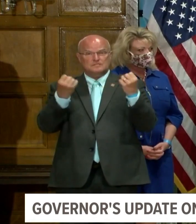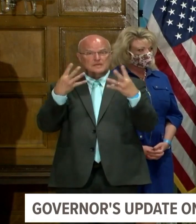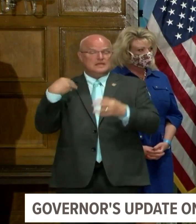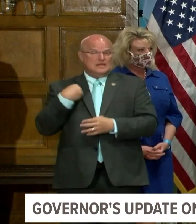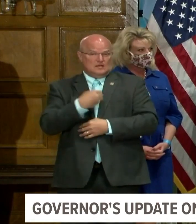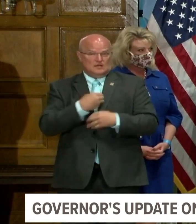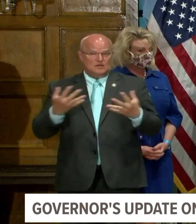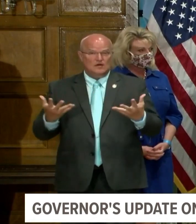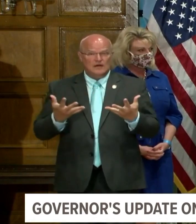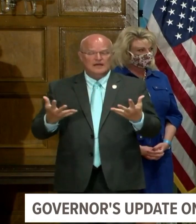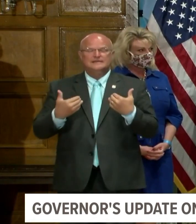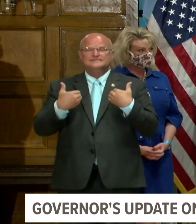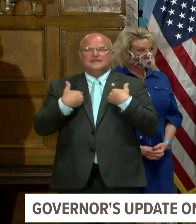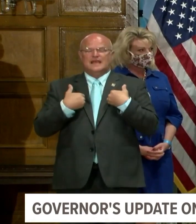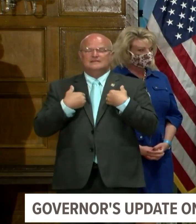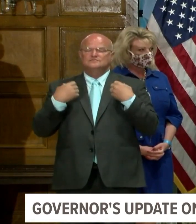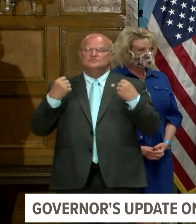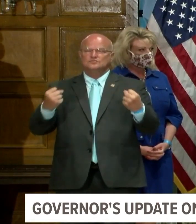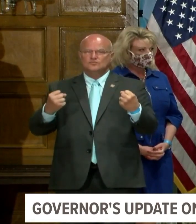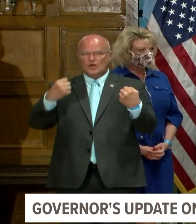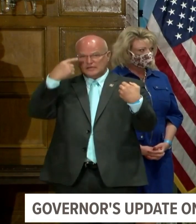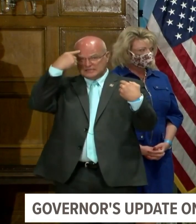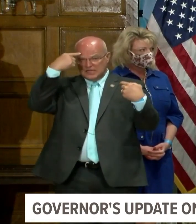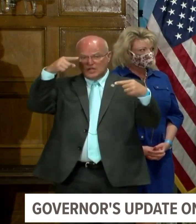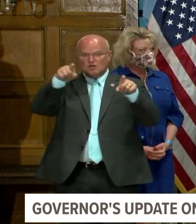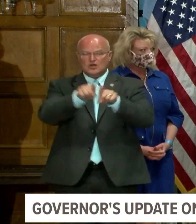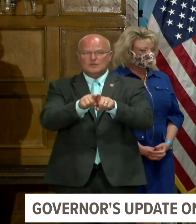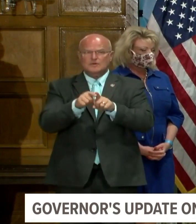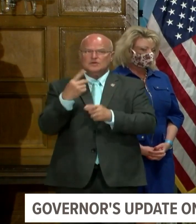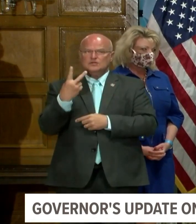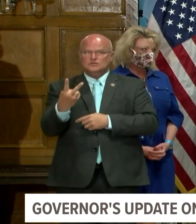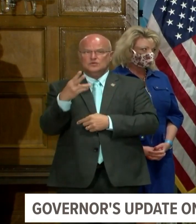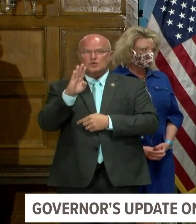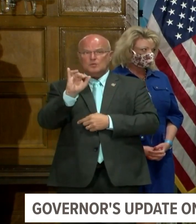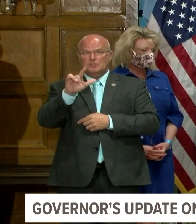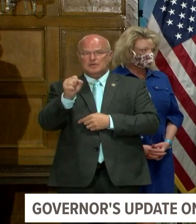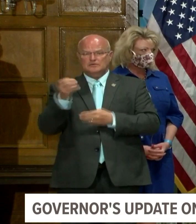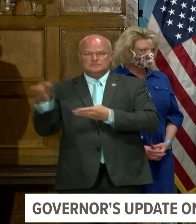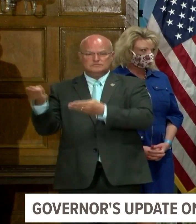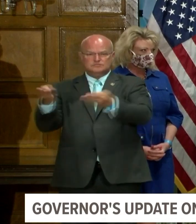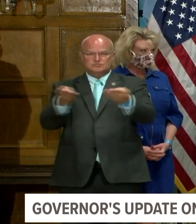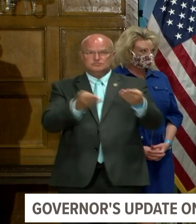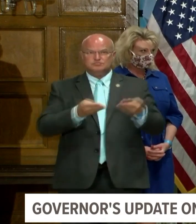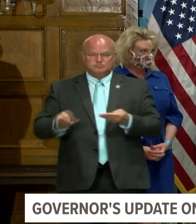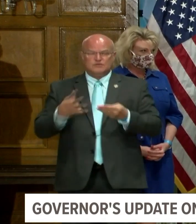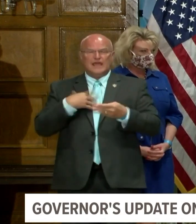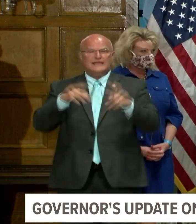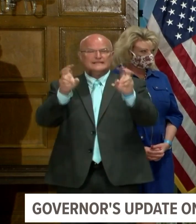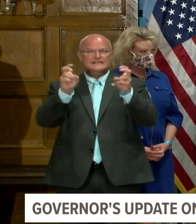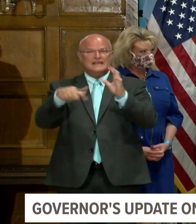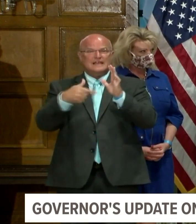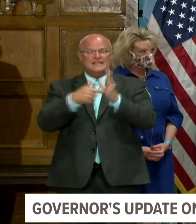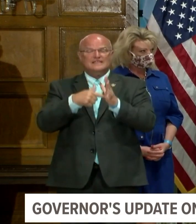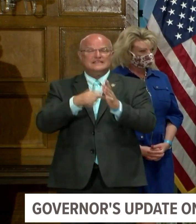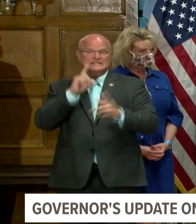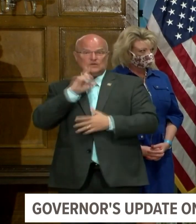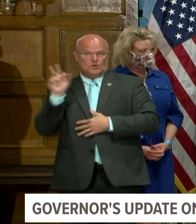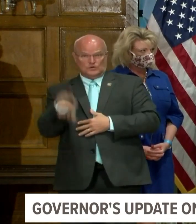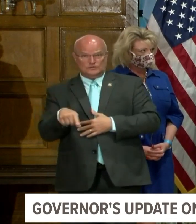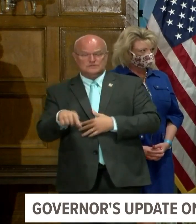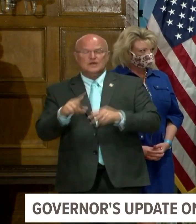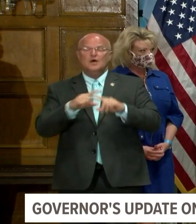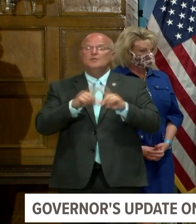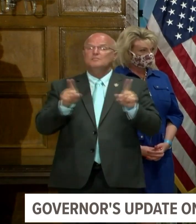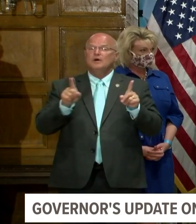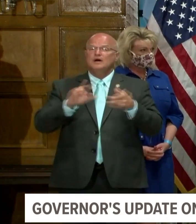members was that there was strong consensus on the 2 bills that were circulated. And and that are the subject of these executive orders.